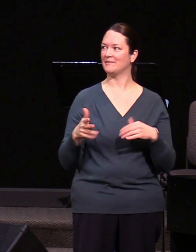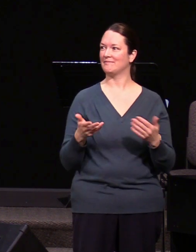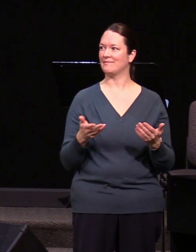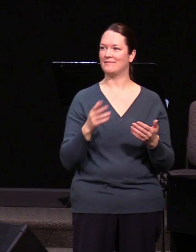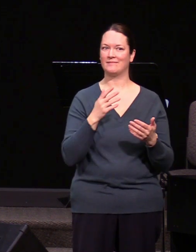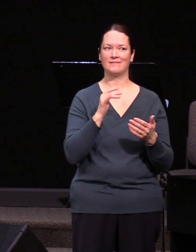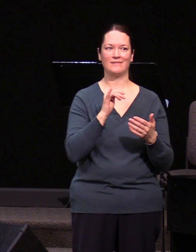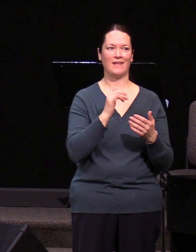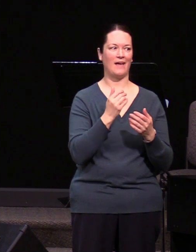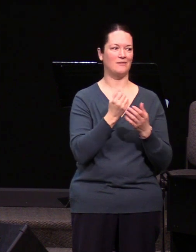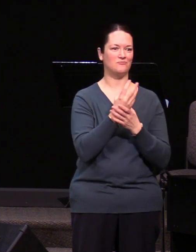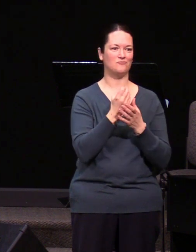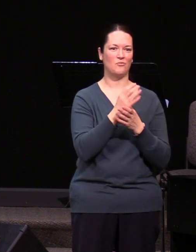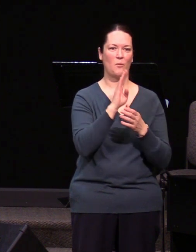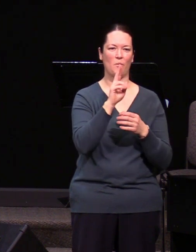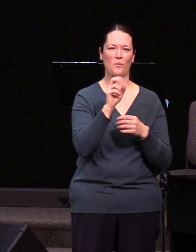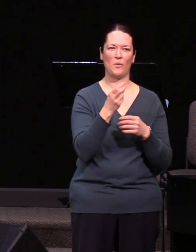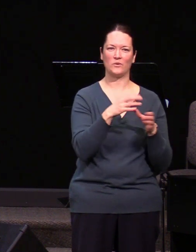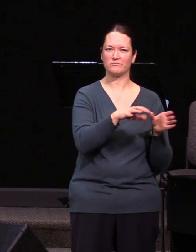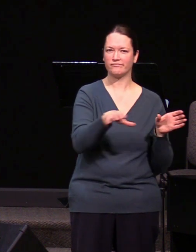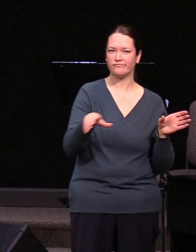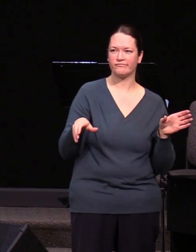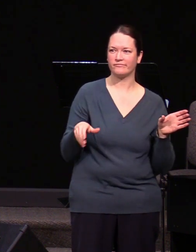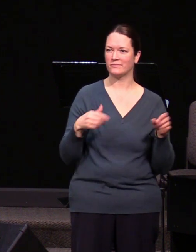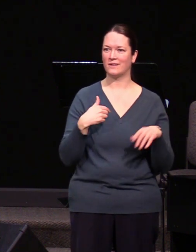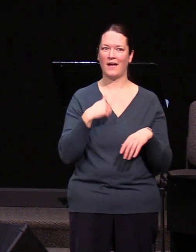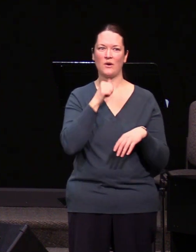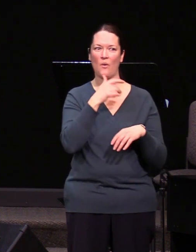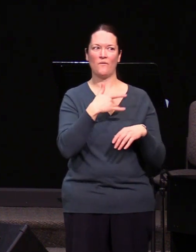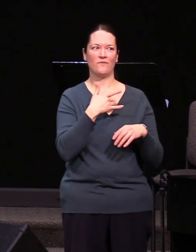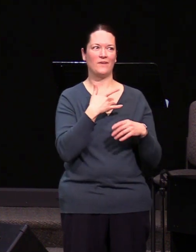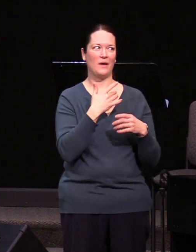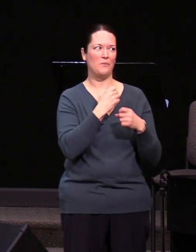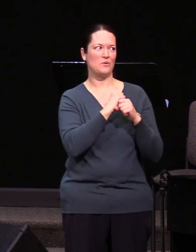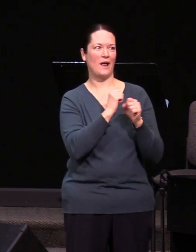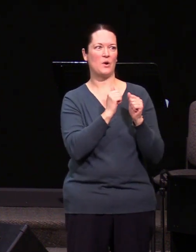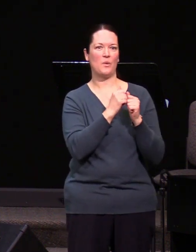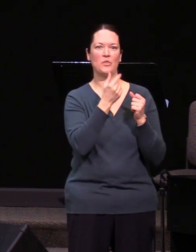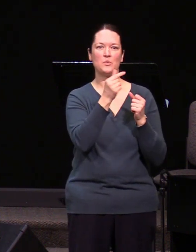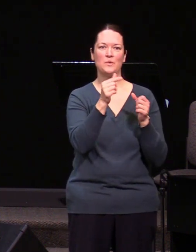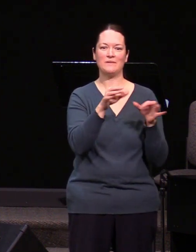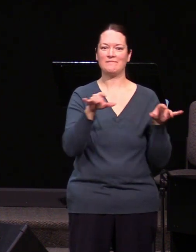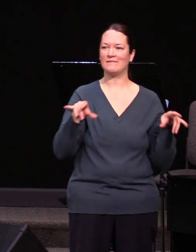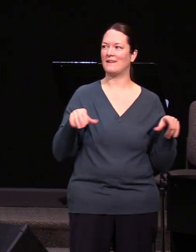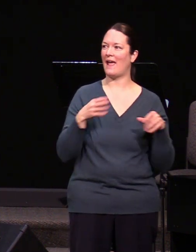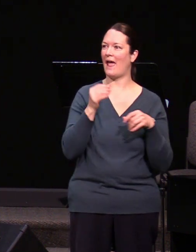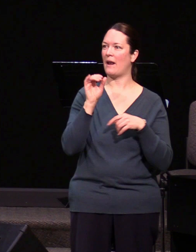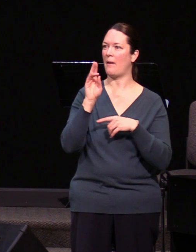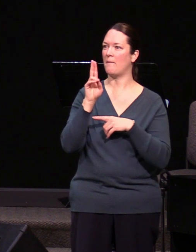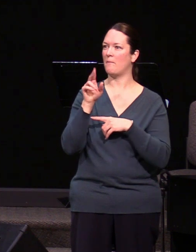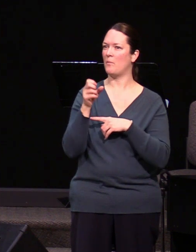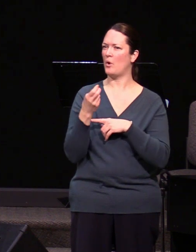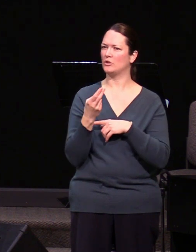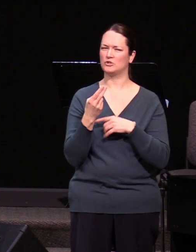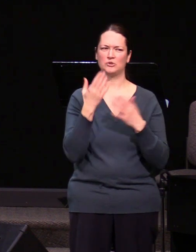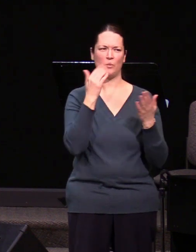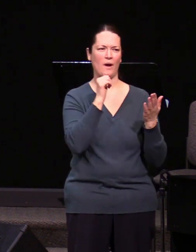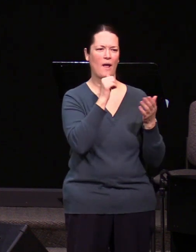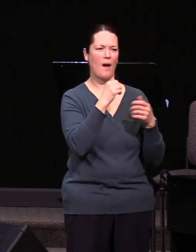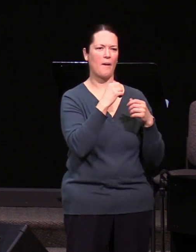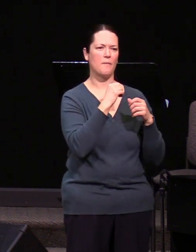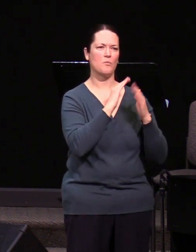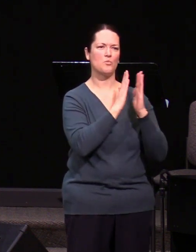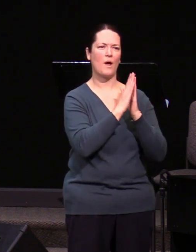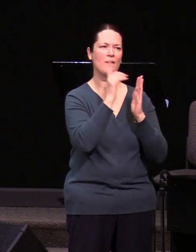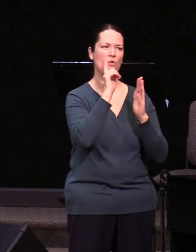When I think about it, I don't particularly feel protected by greenery and bushes. I mean, why not pray for a